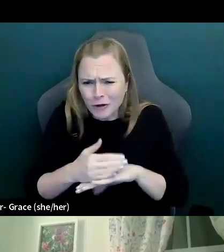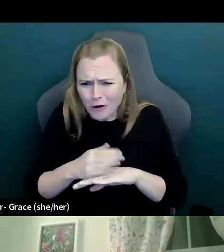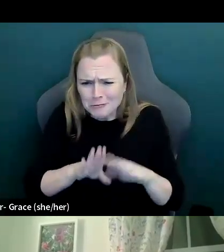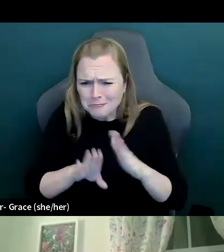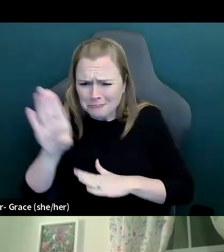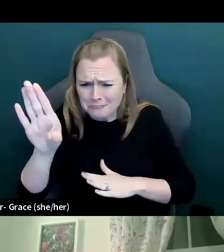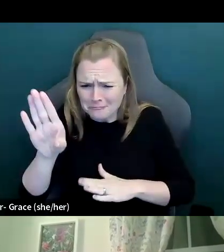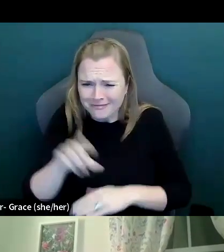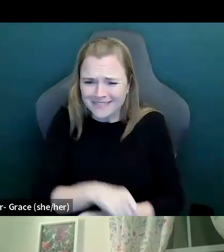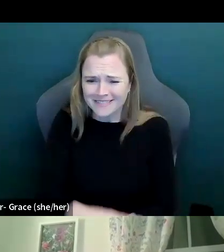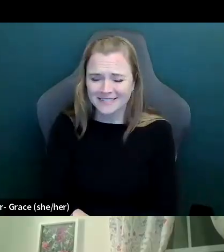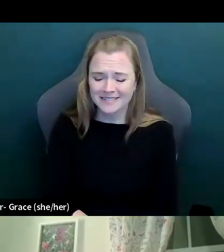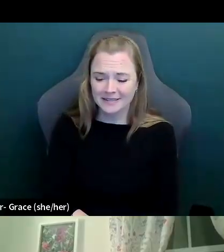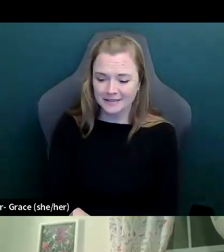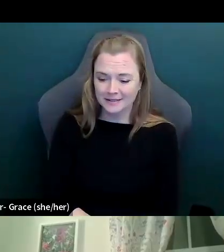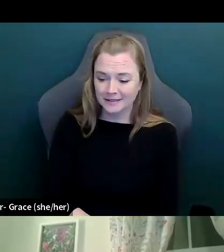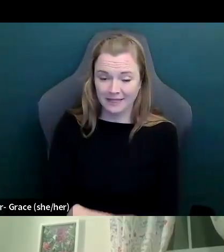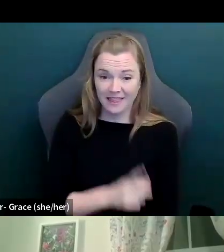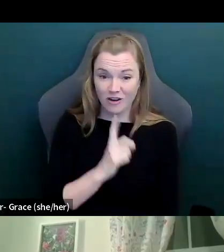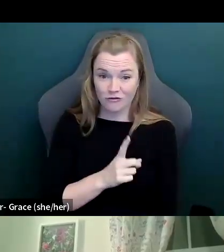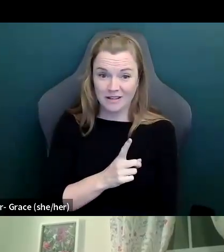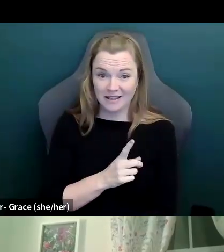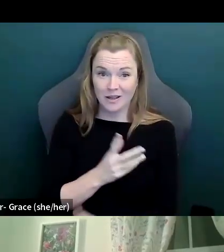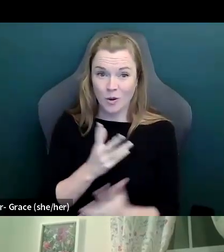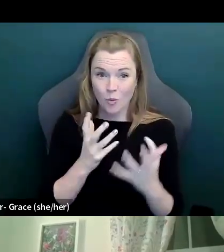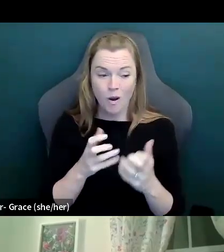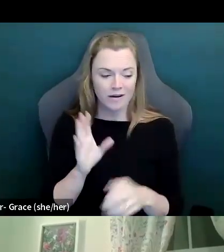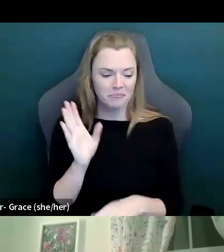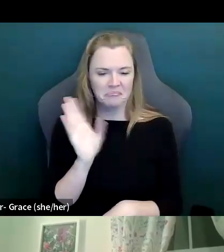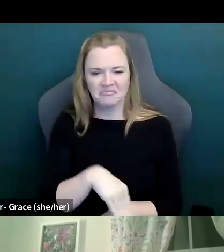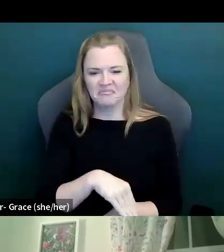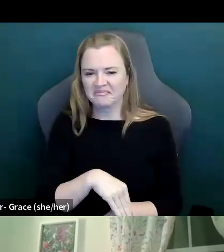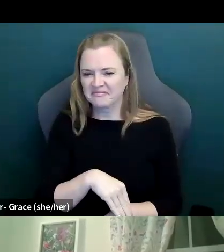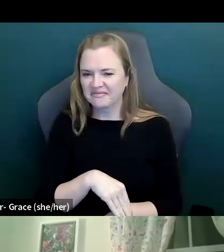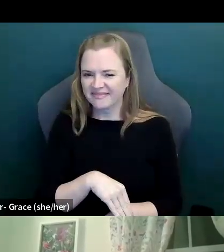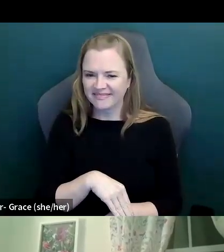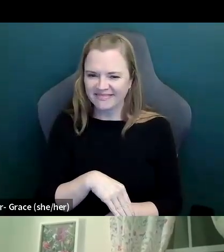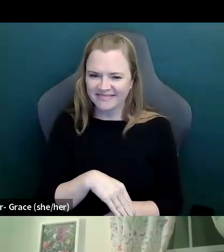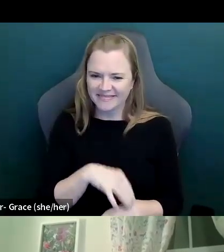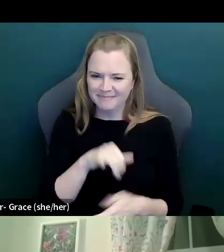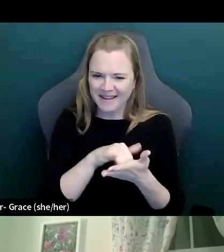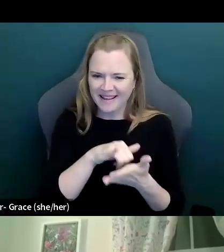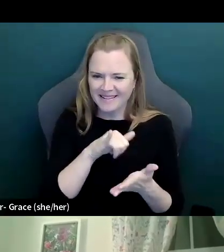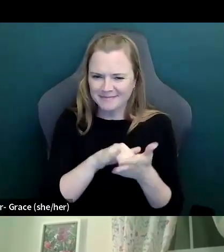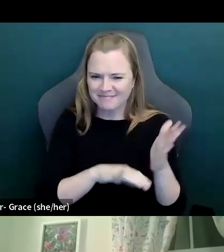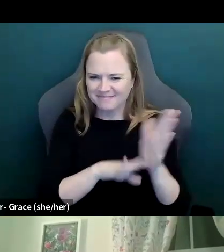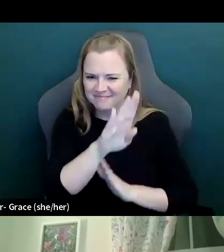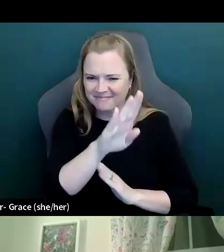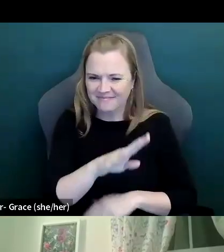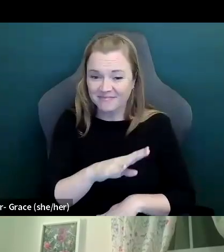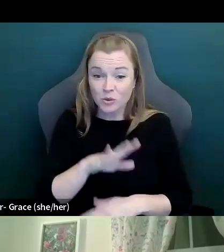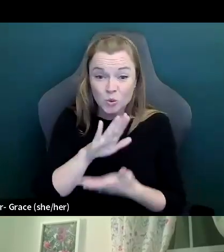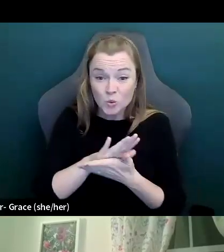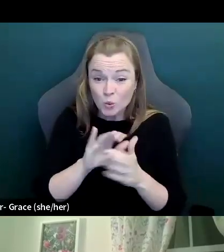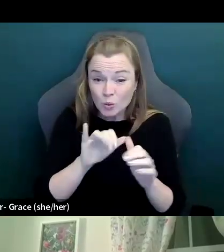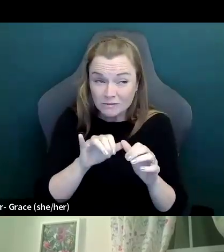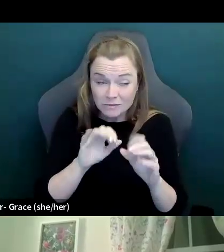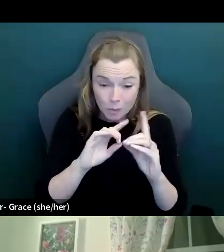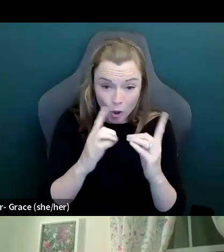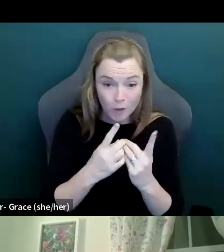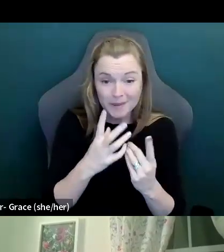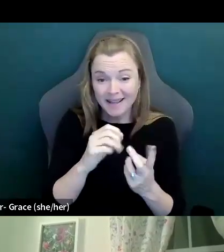successful. They really wanted to write her off, both the school system and the different agencies,